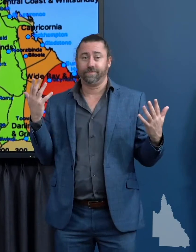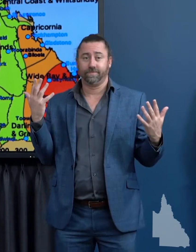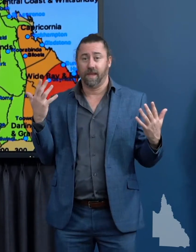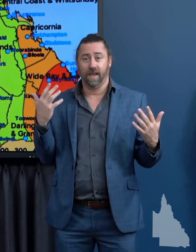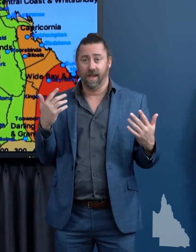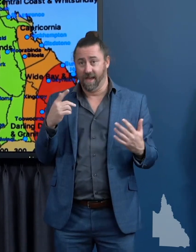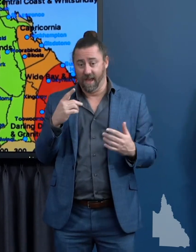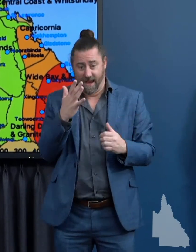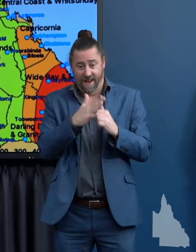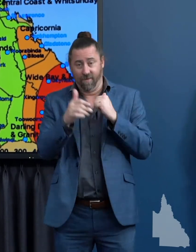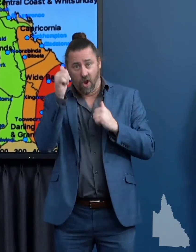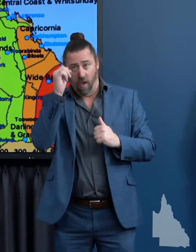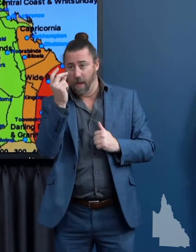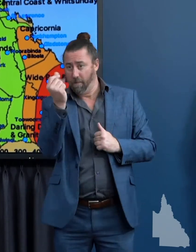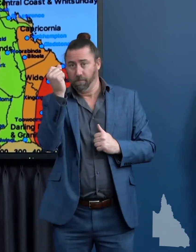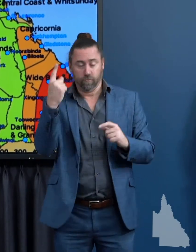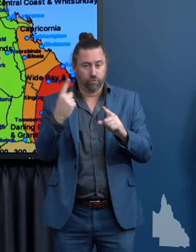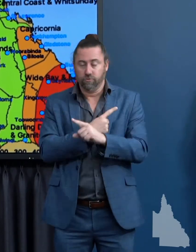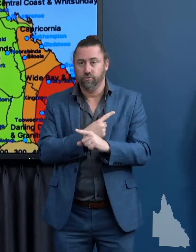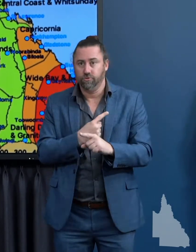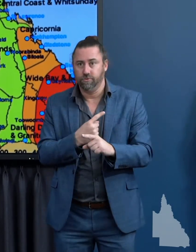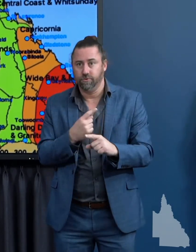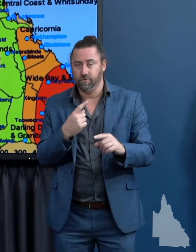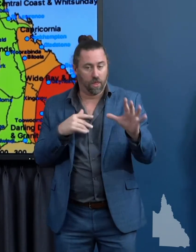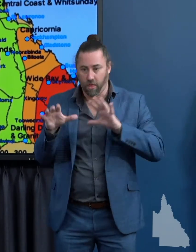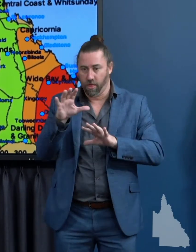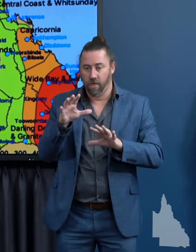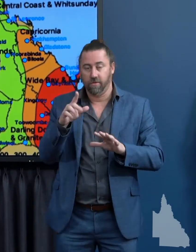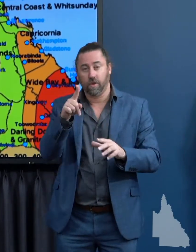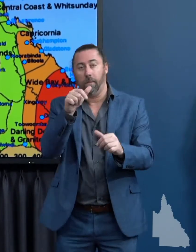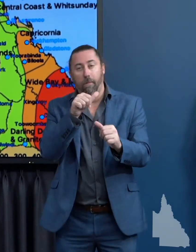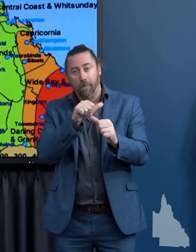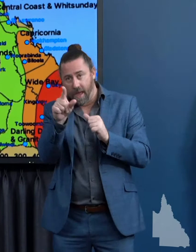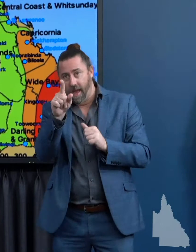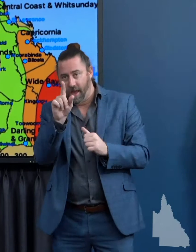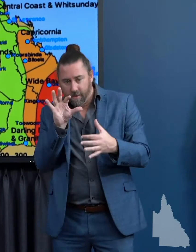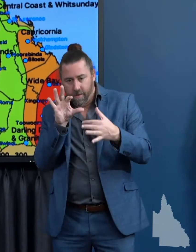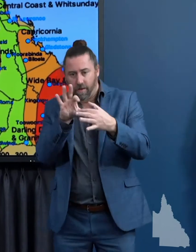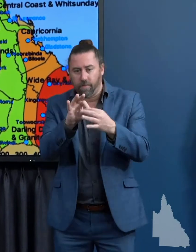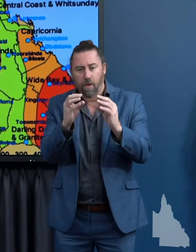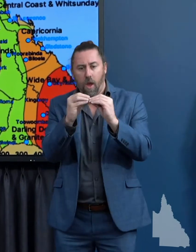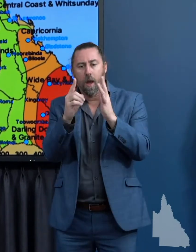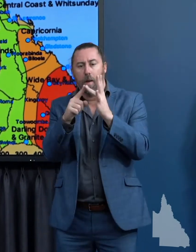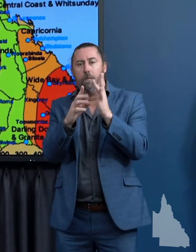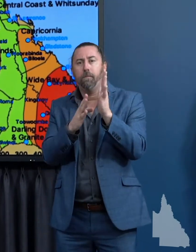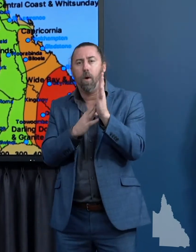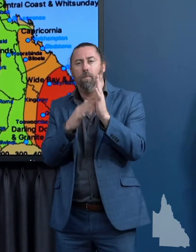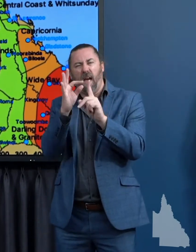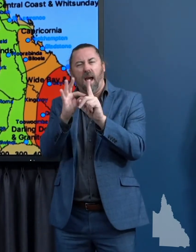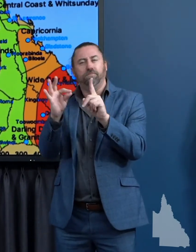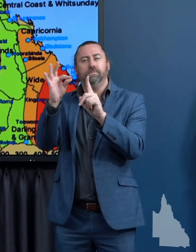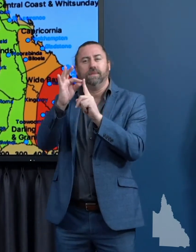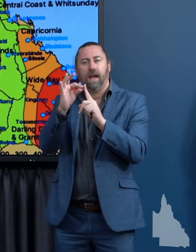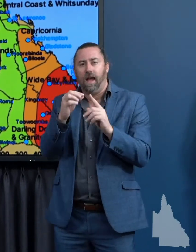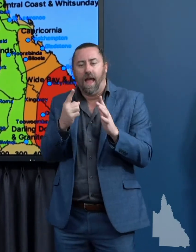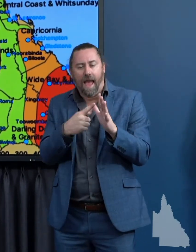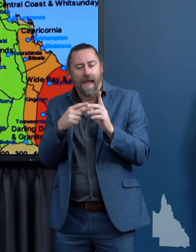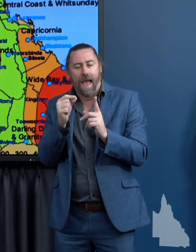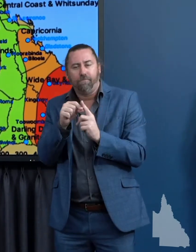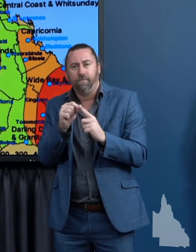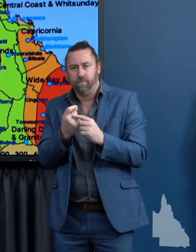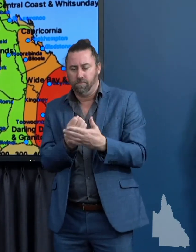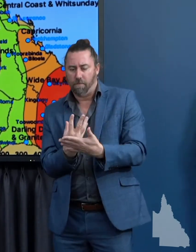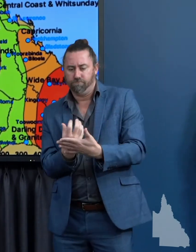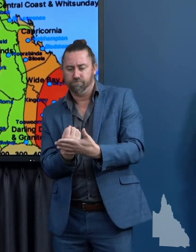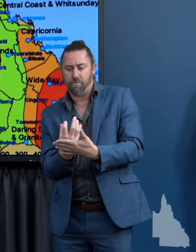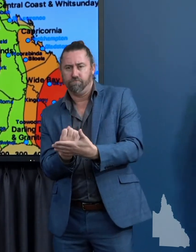that can change rapidly, and so we are urging people to register for the BOM updates and to keep an eye out